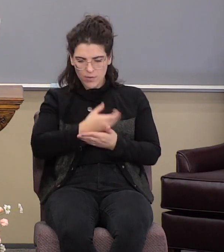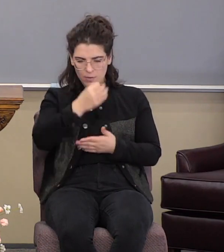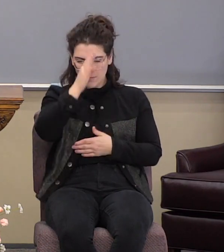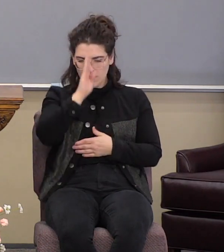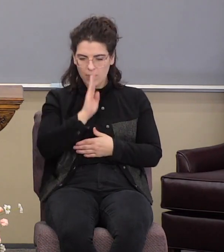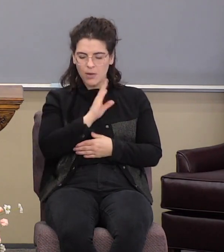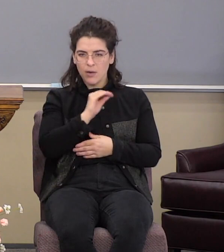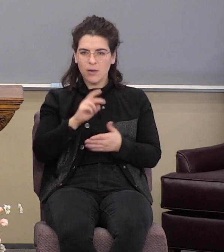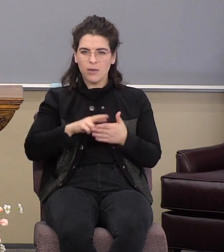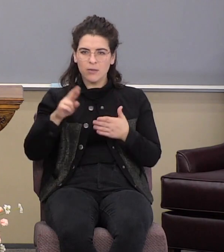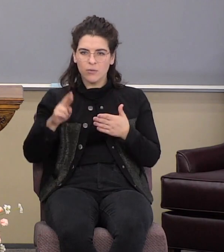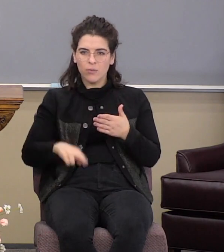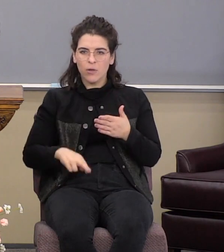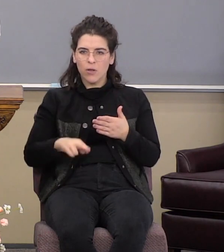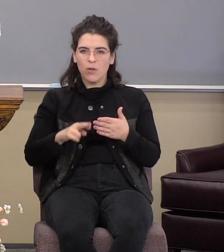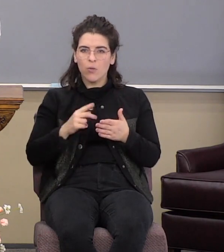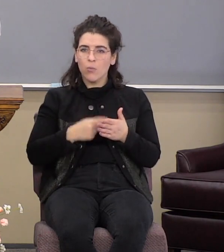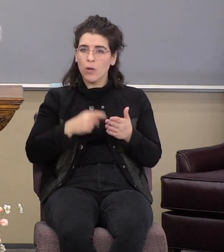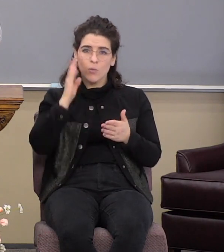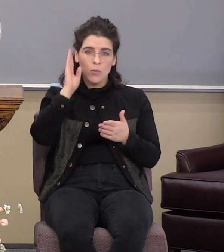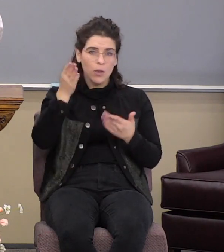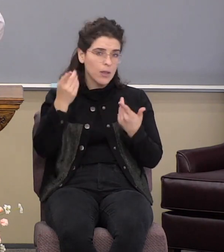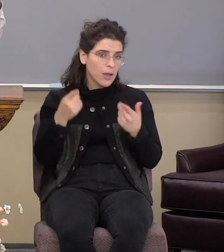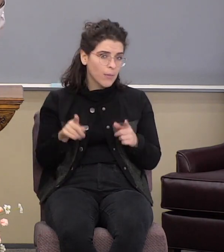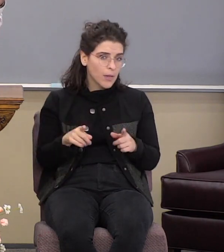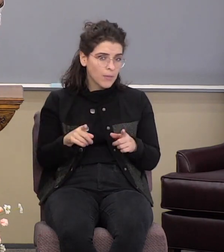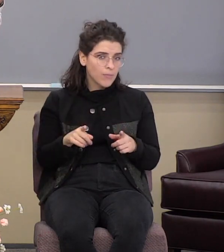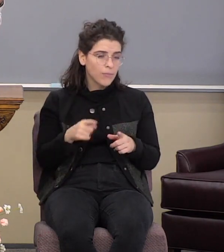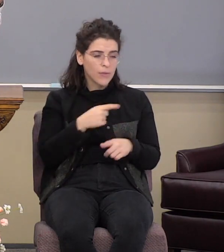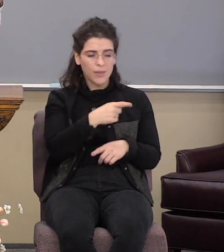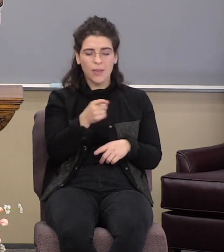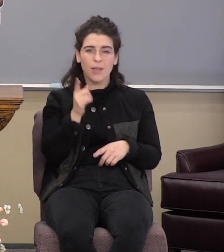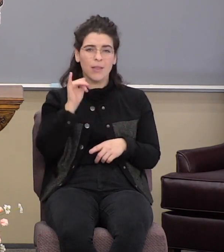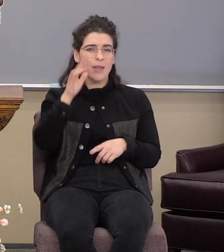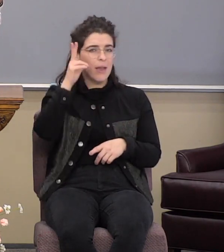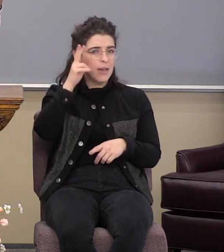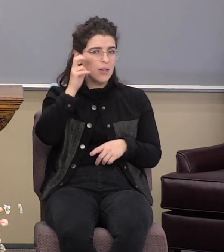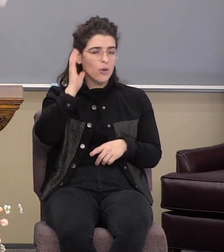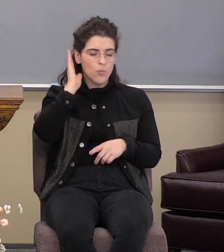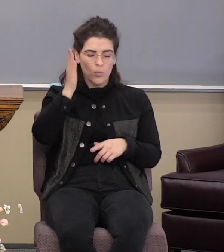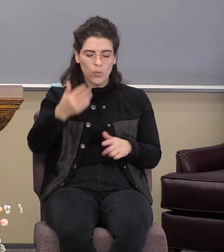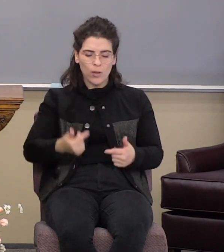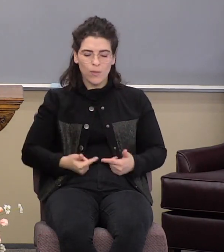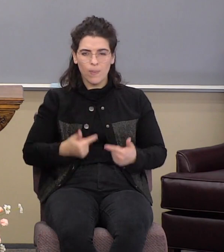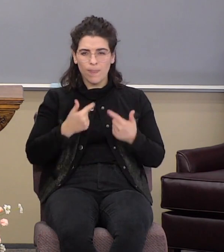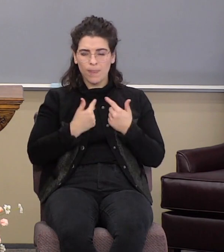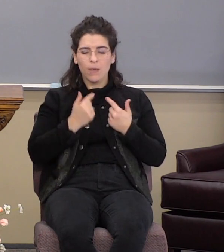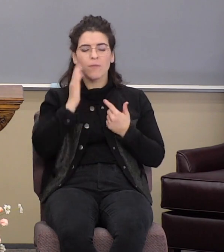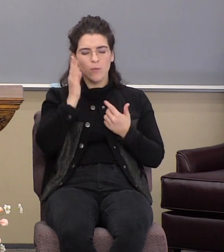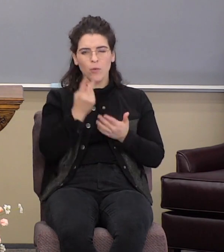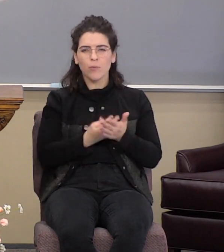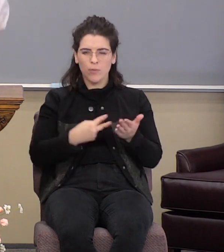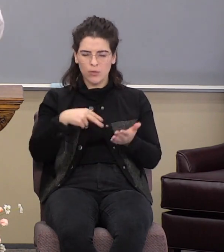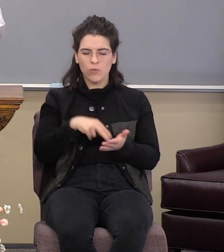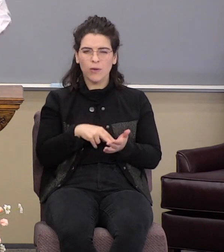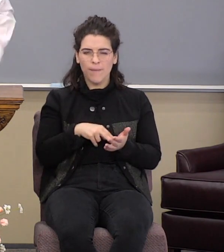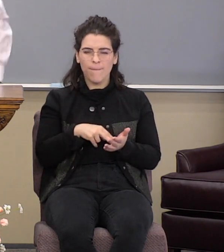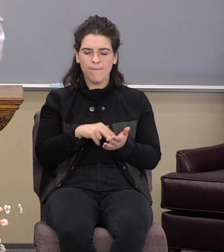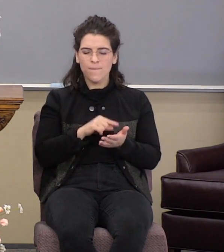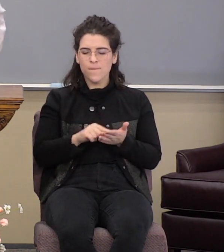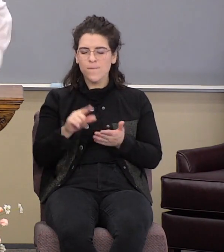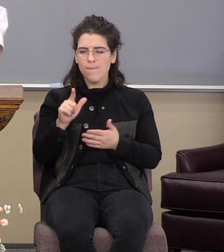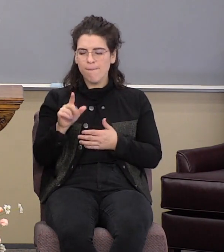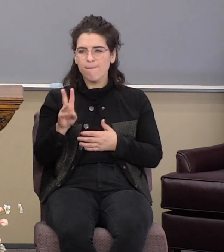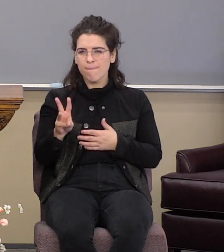as a result, what's going to happen? They that hear shall live. They're going to be resurrected. Verse